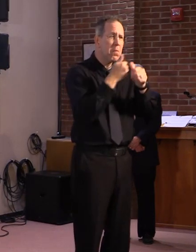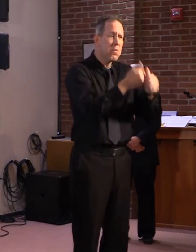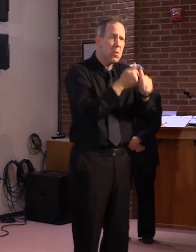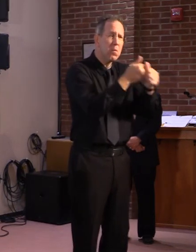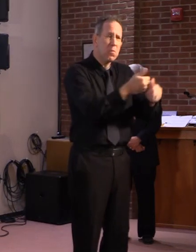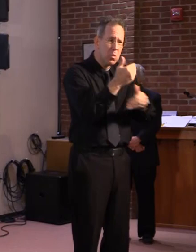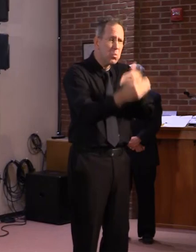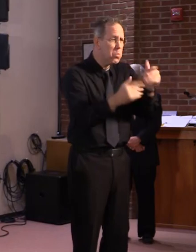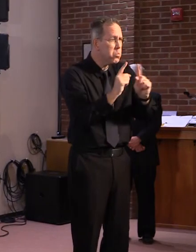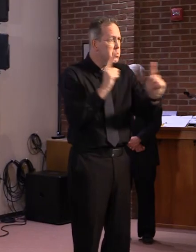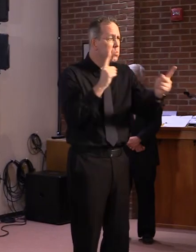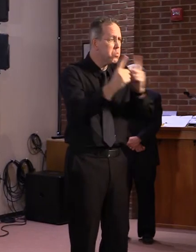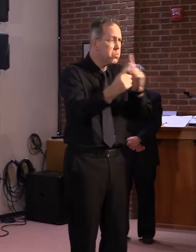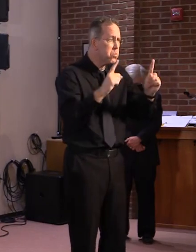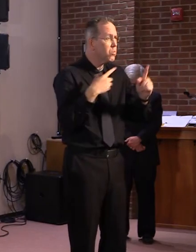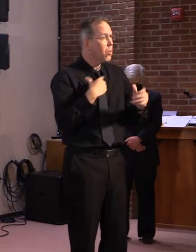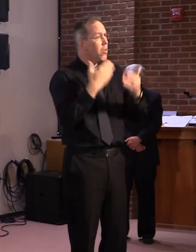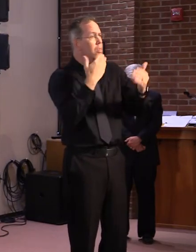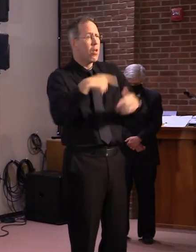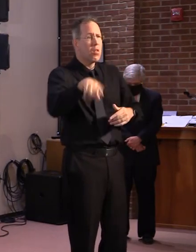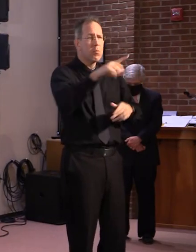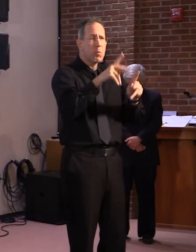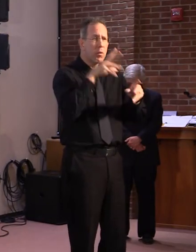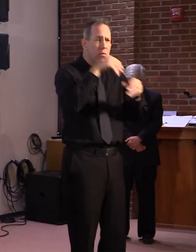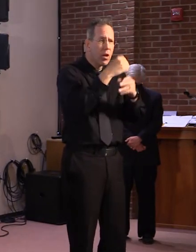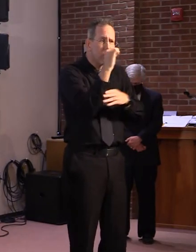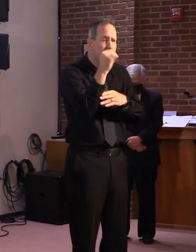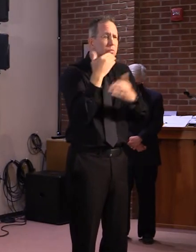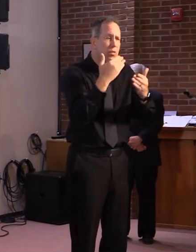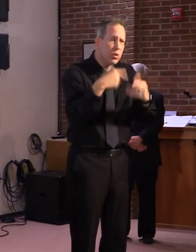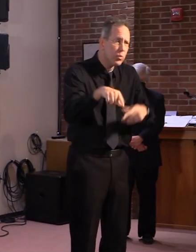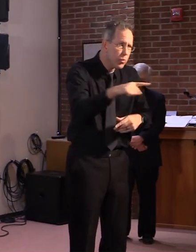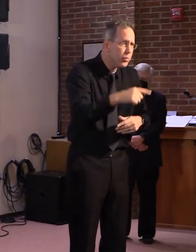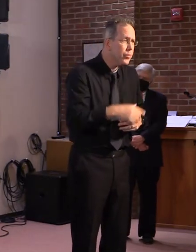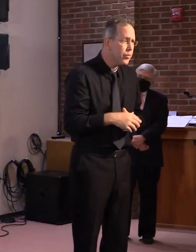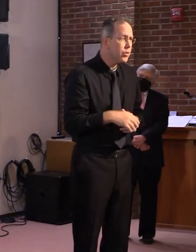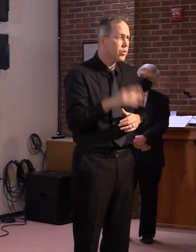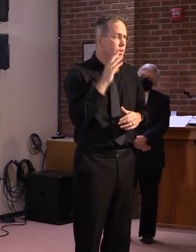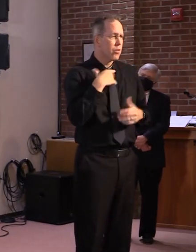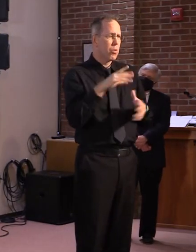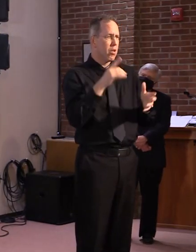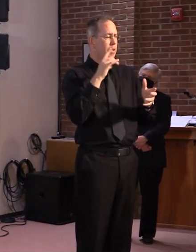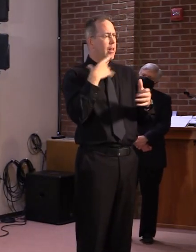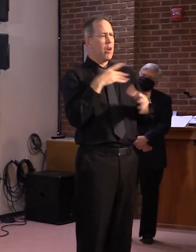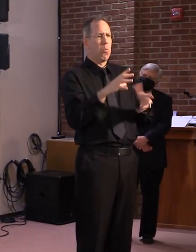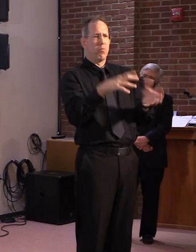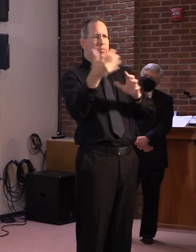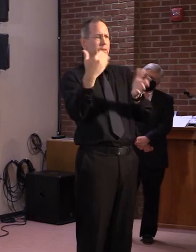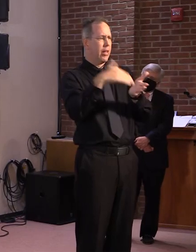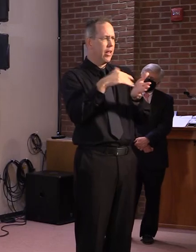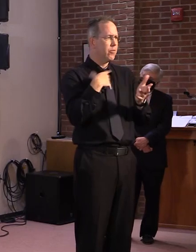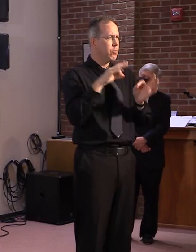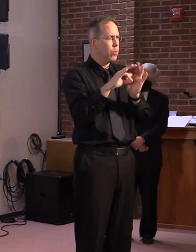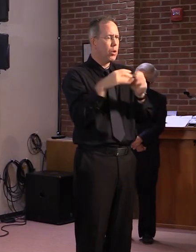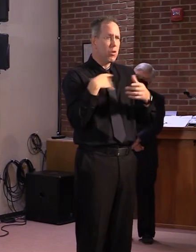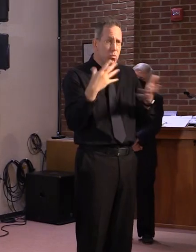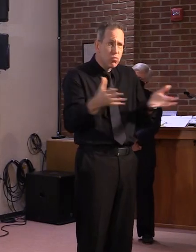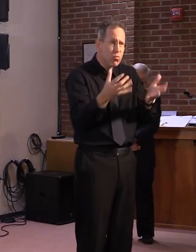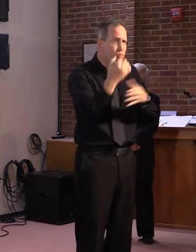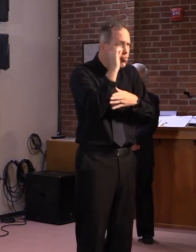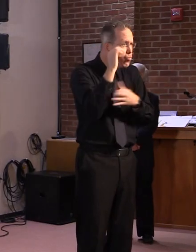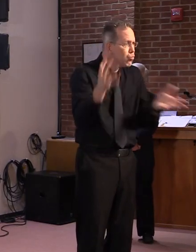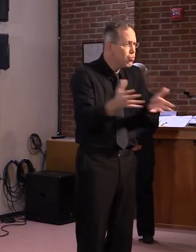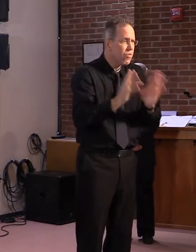them understanding the gravity of the situation, but also wanting to exercise their First Amendment rights and